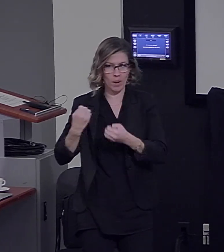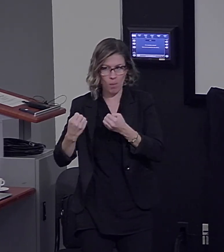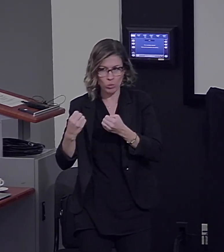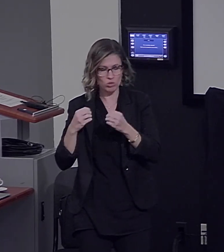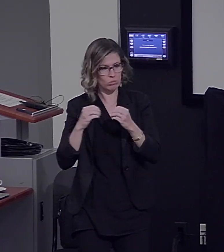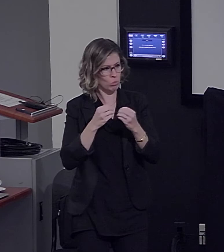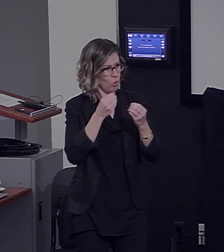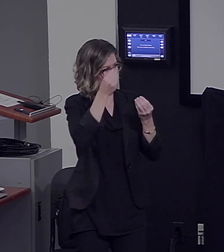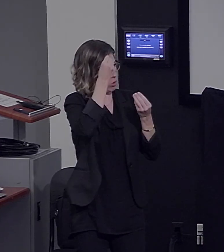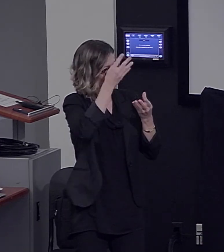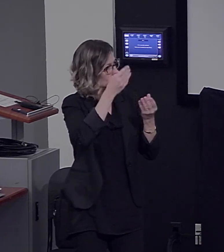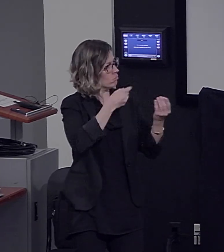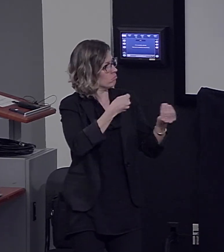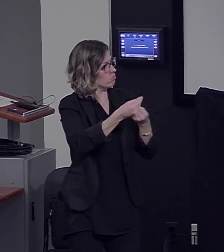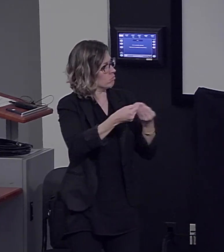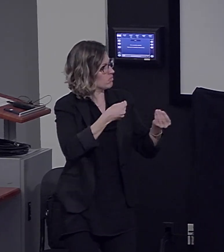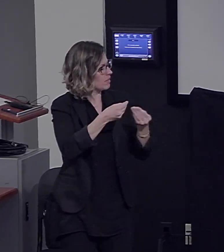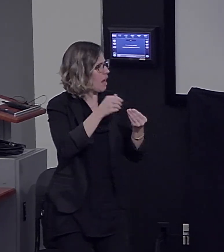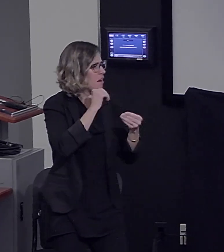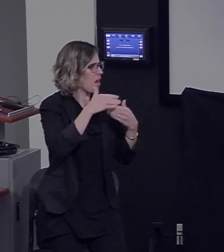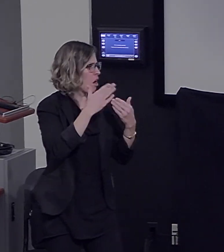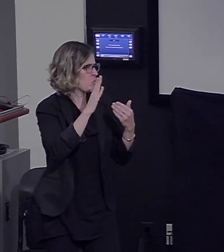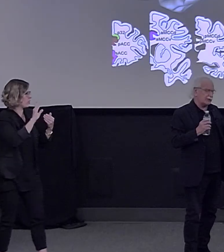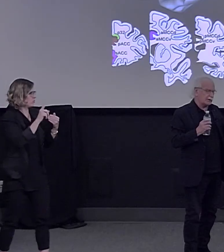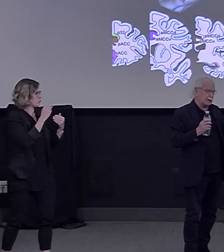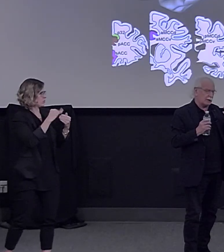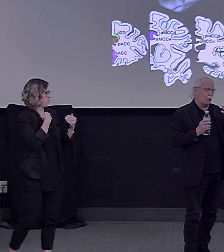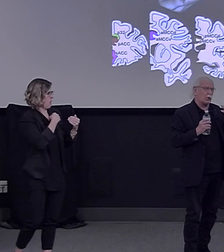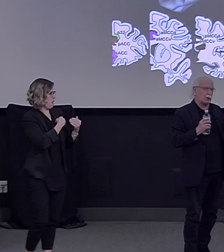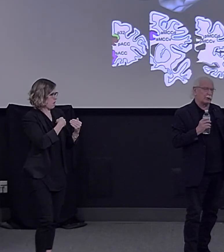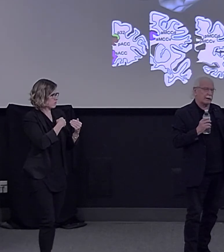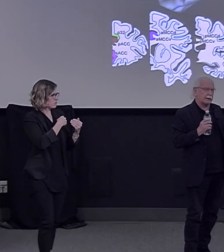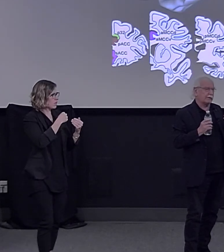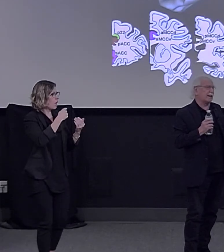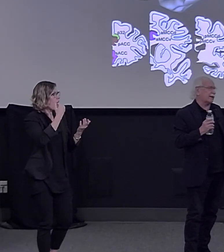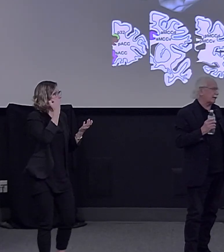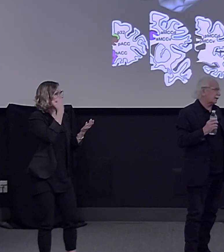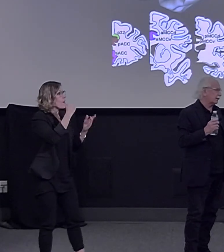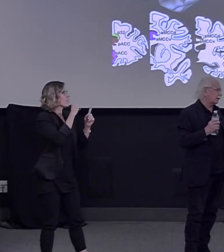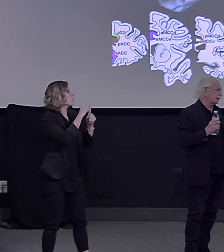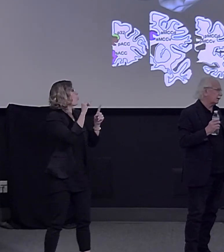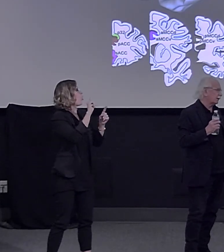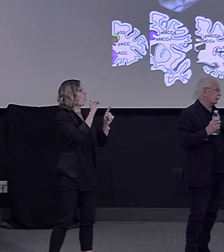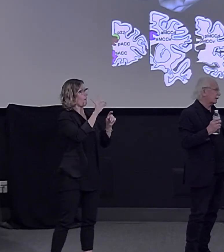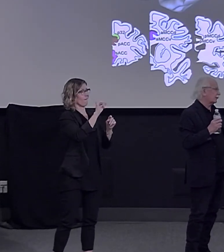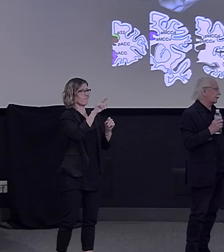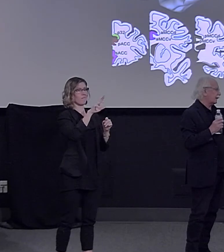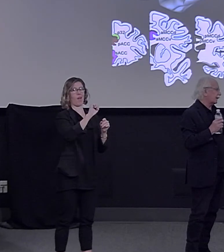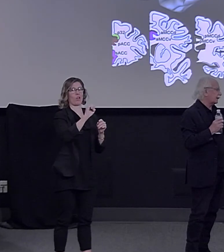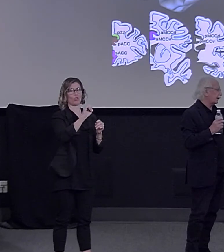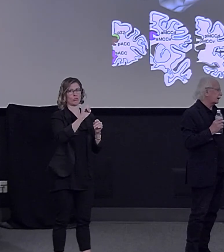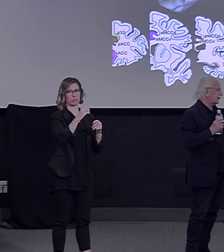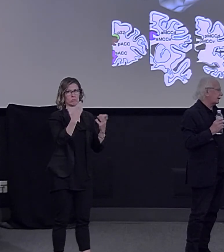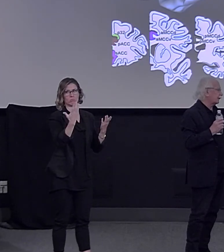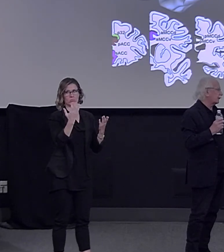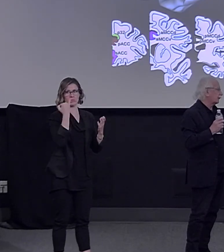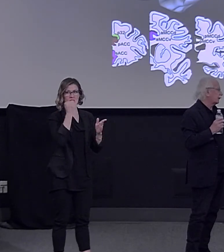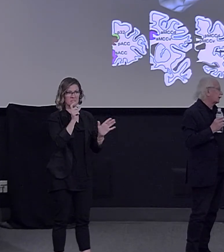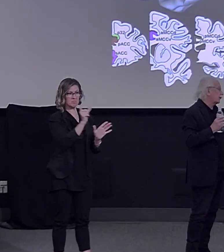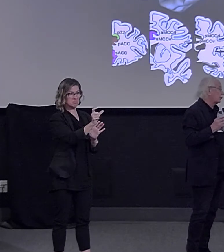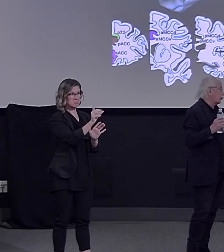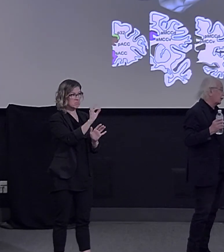was not raised by other, it's imagine a word like fire. Fire can